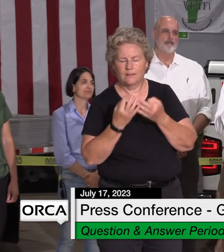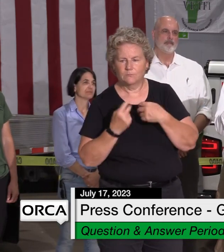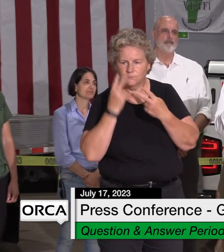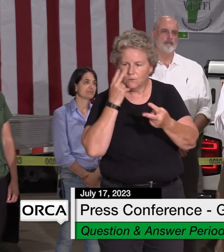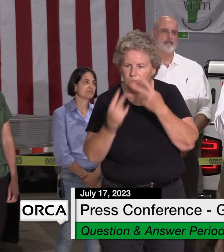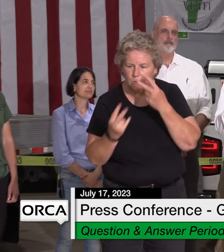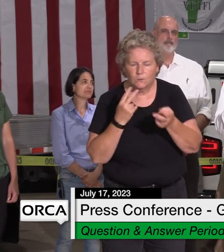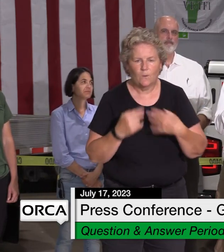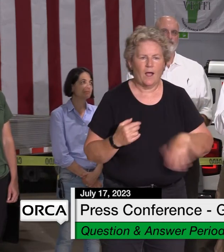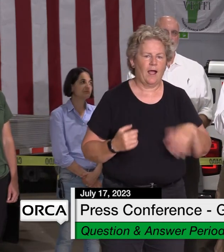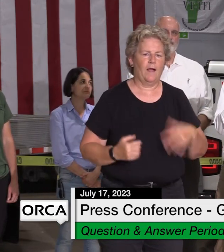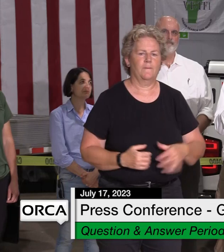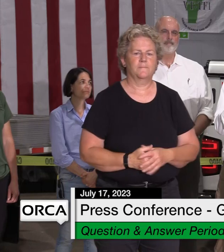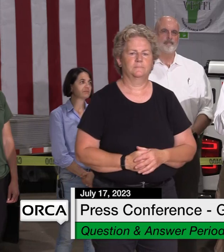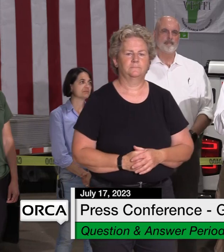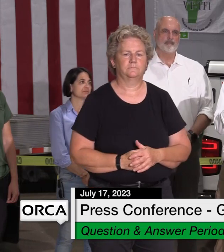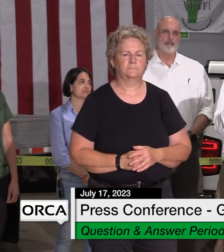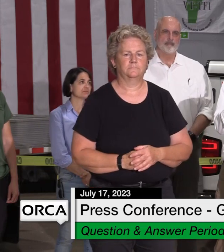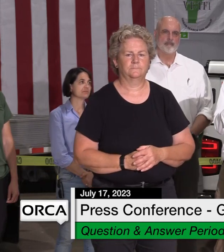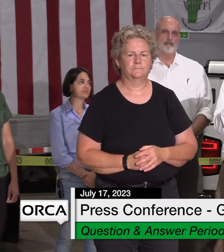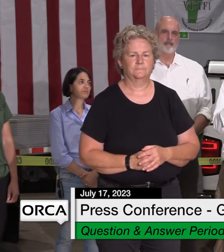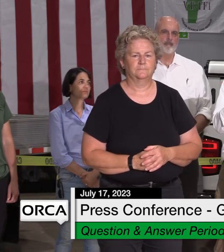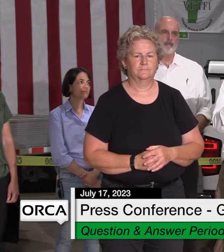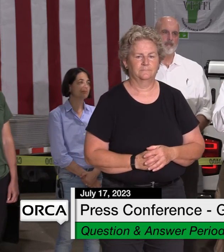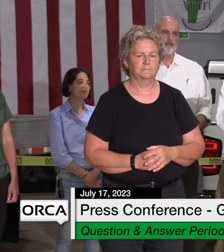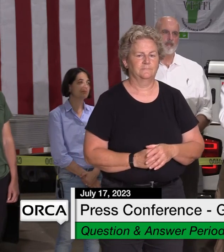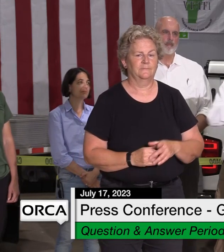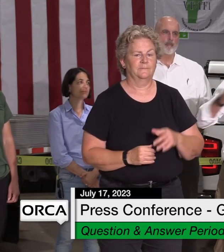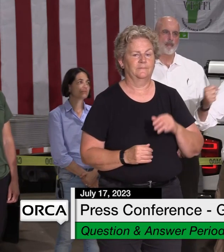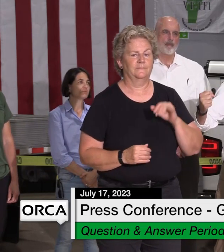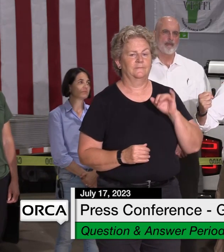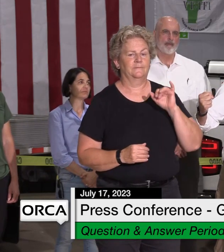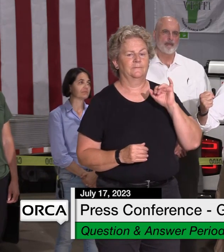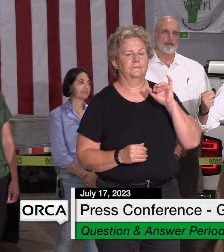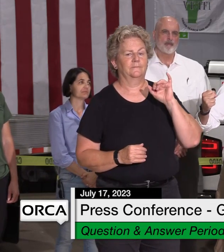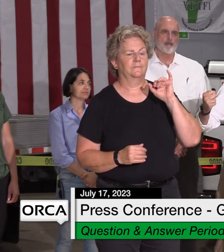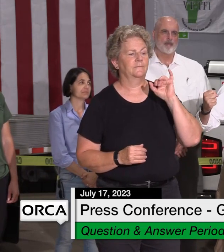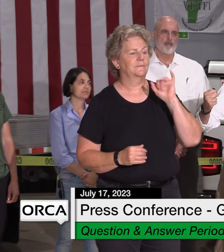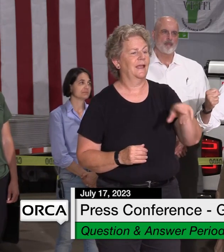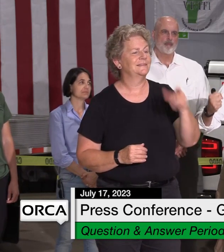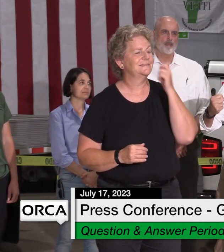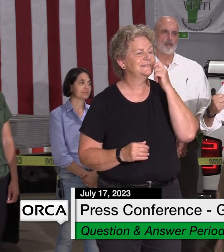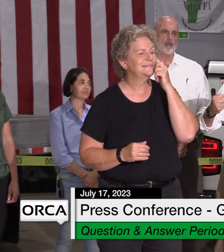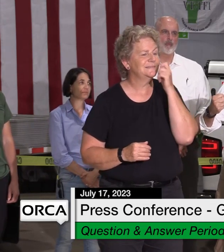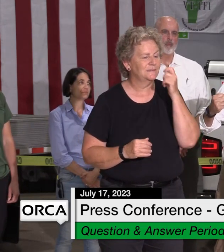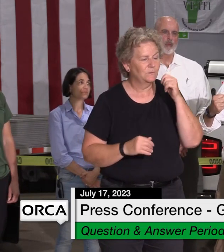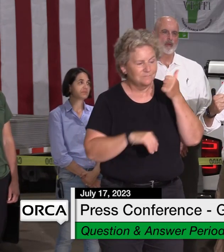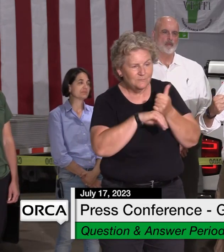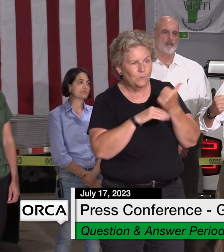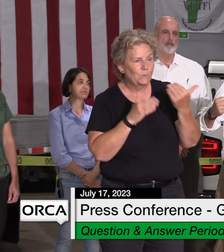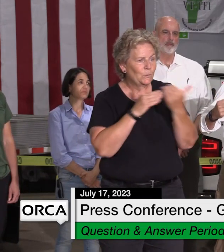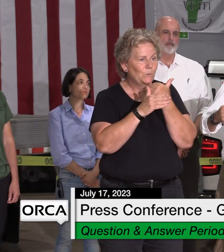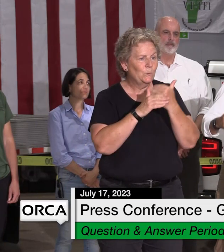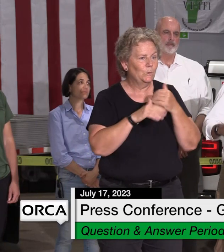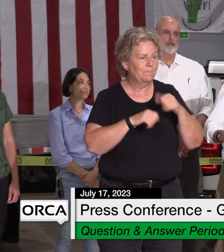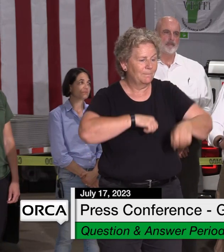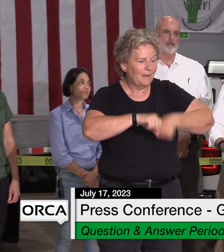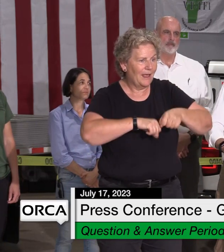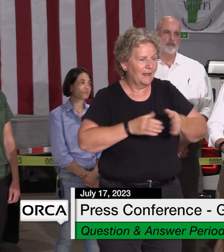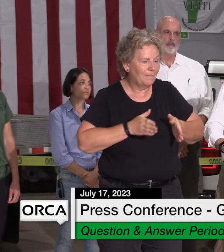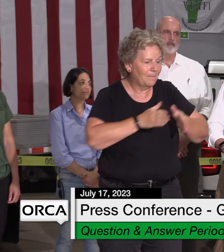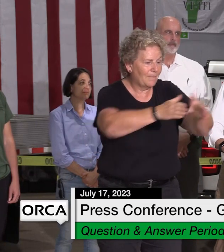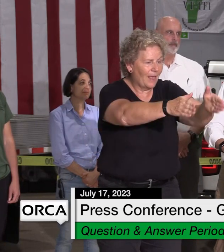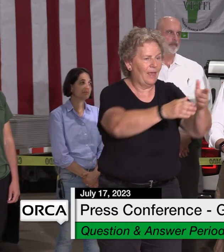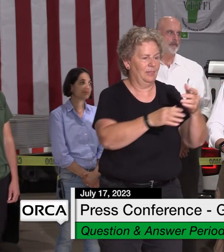the gravel trail that we saw that was torn in half by the power of those floodwaters.